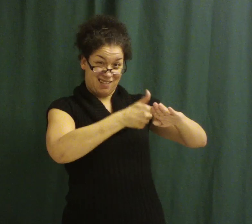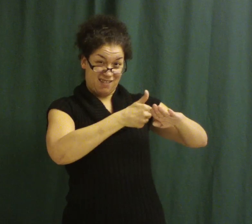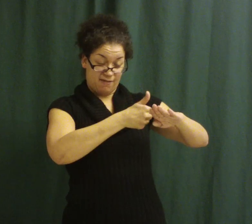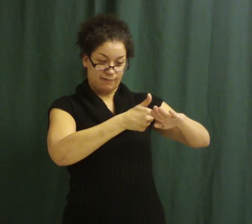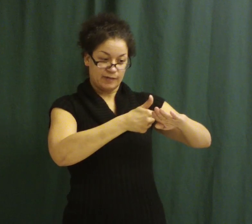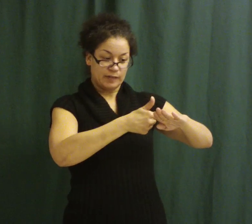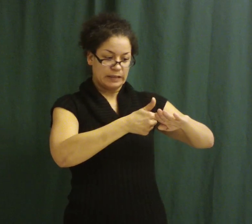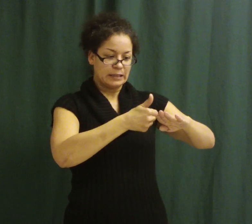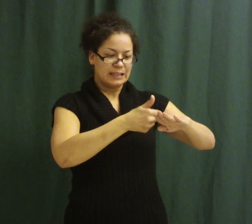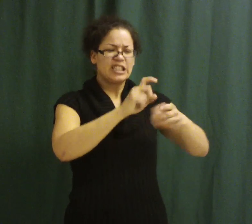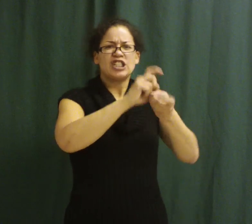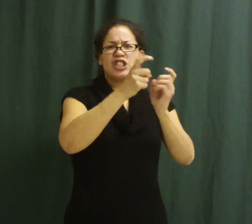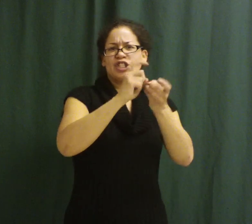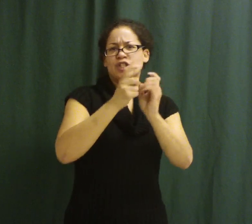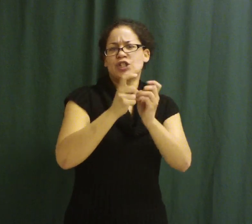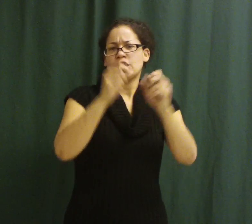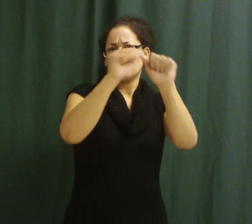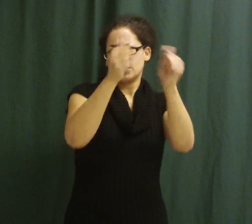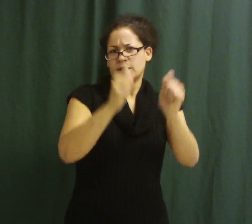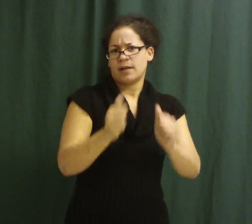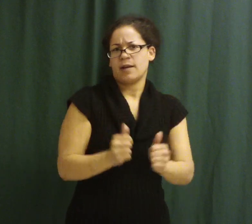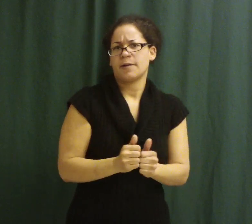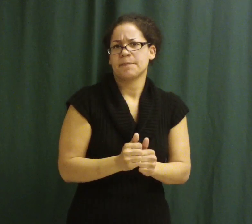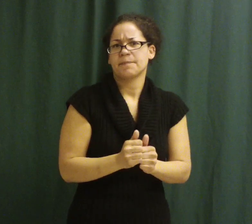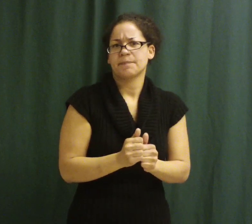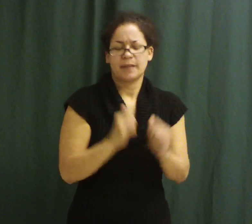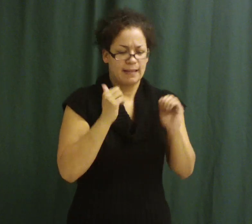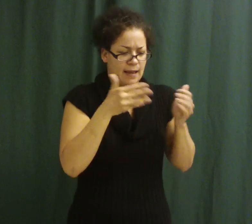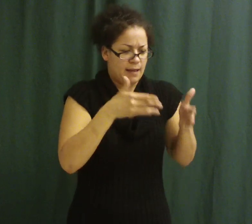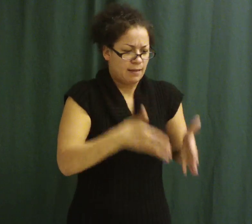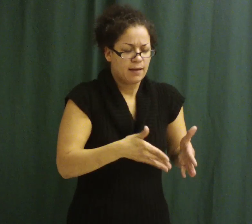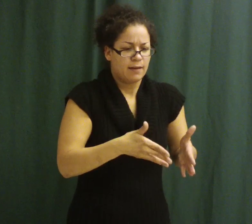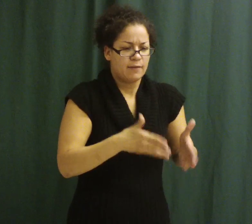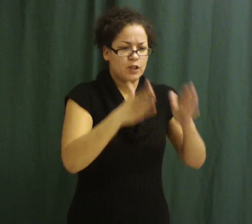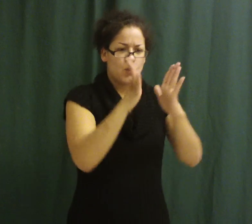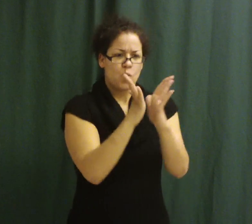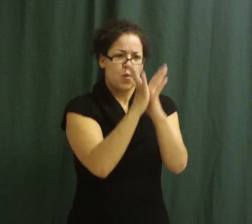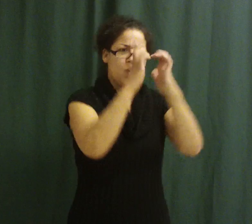leaving craters and causing other devastation.